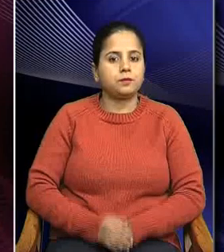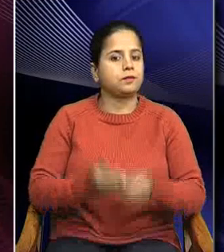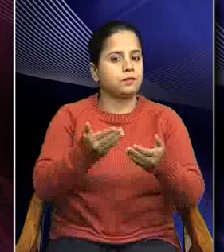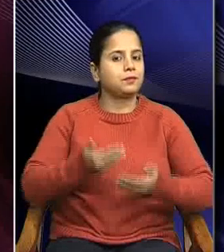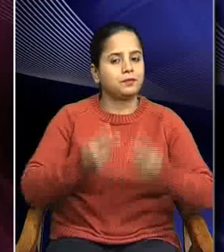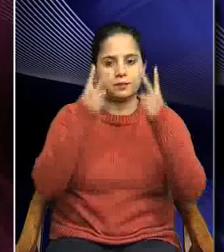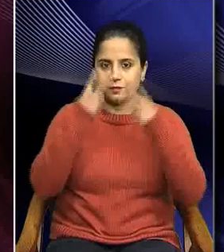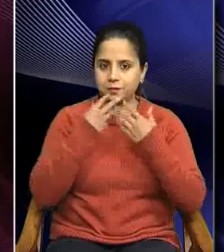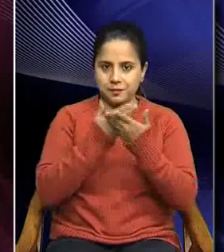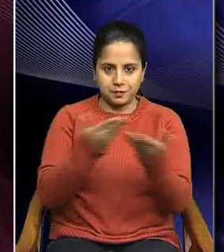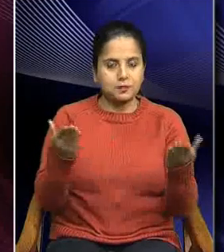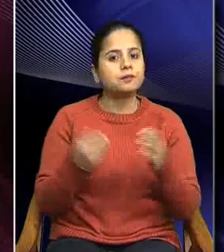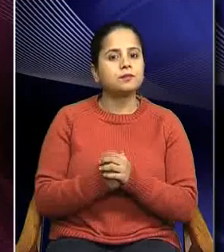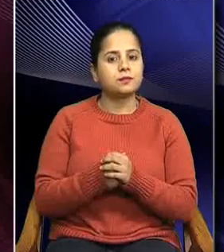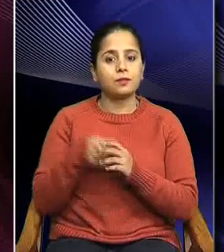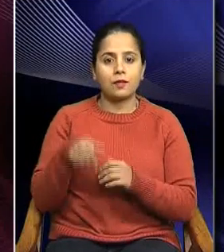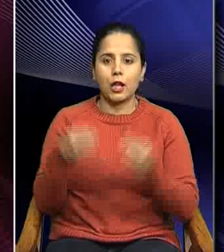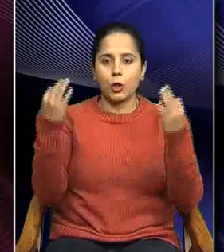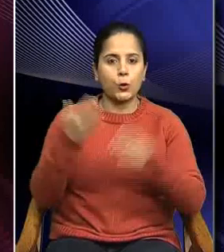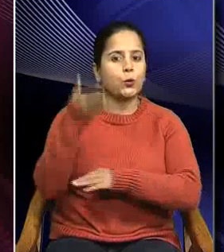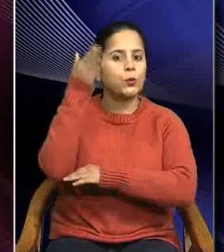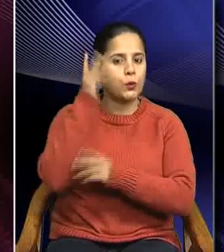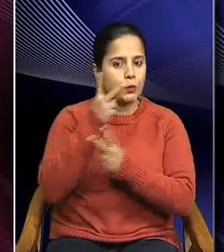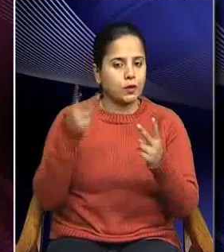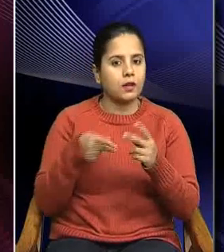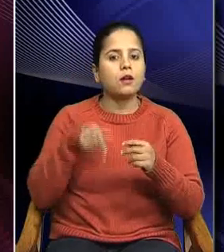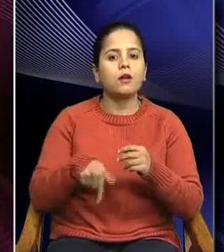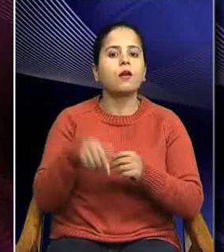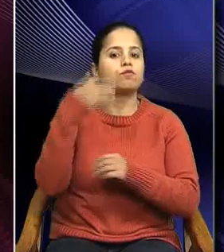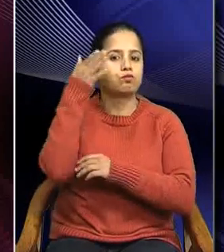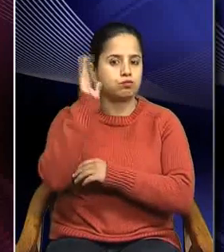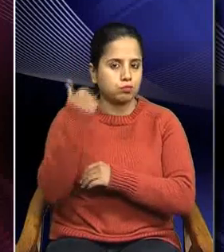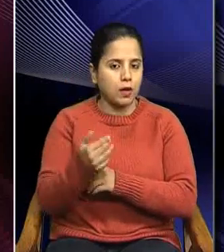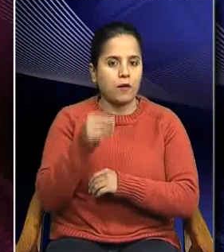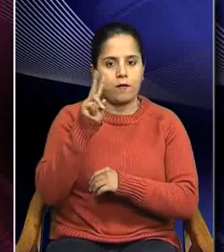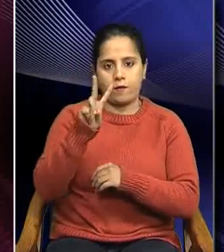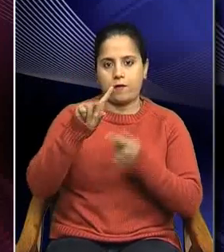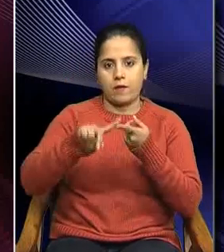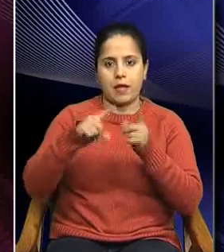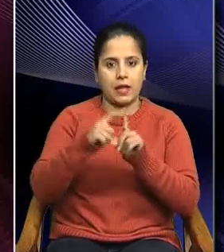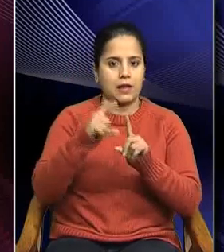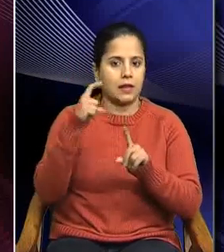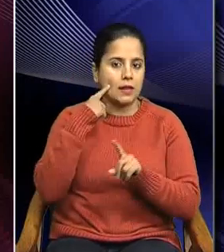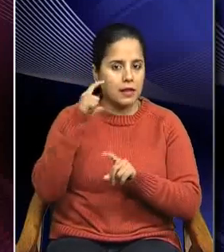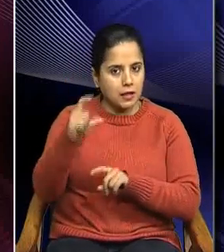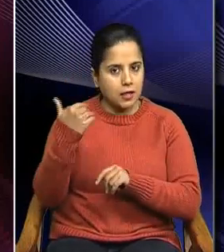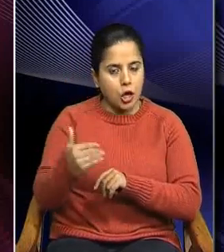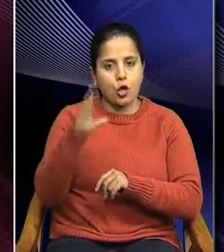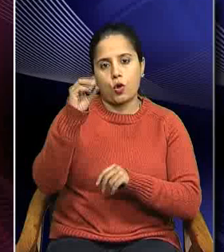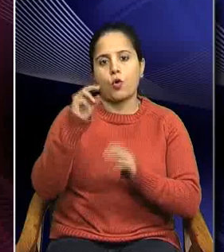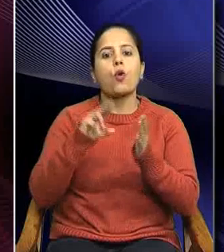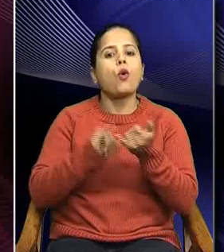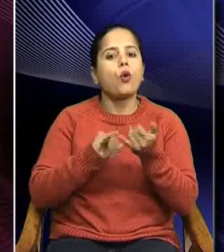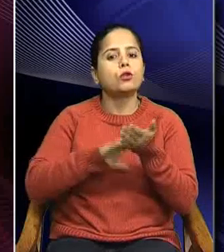Welcome viewers to this new series of lectures on Vedic Cosmogonies, and to assist